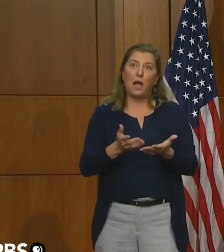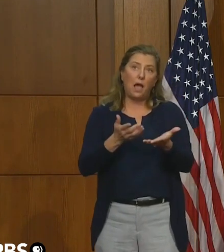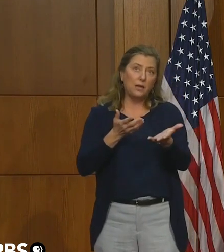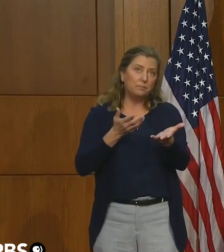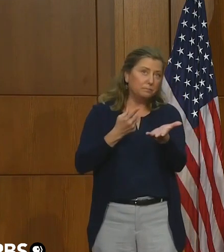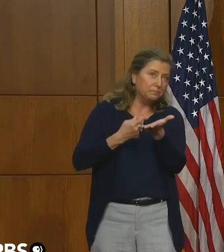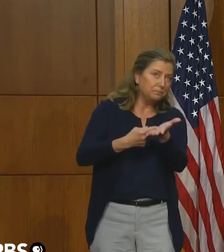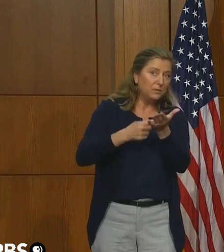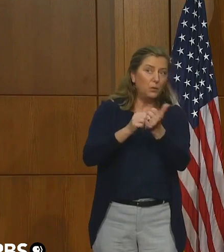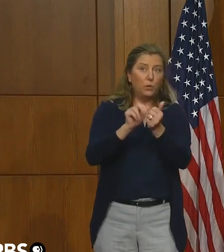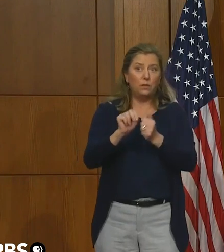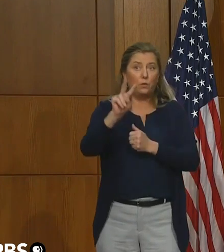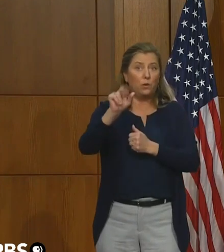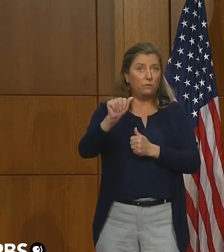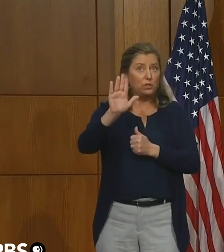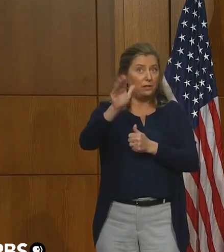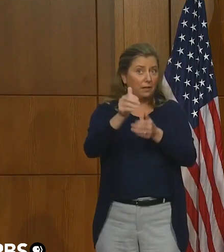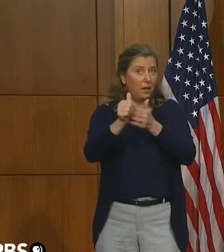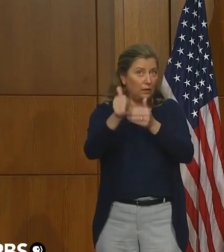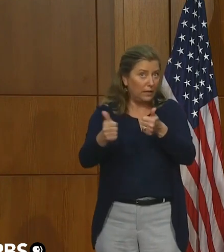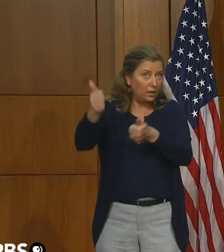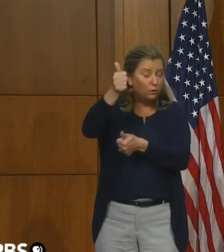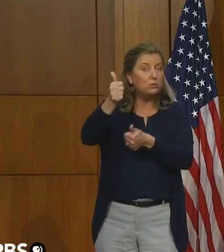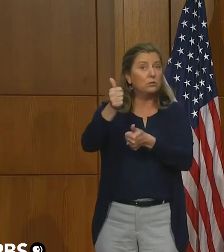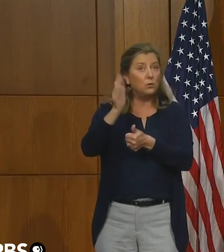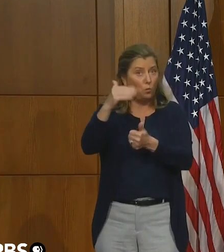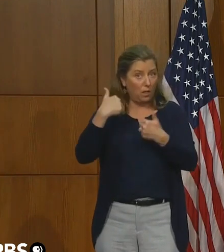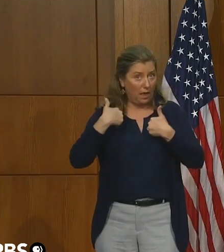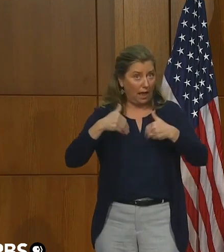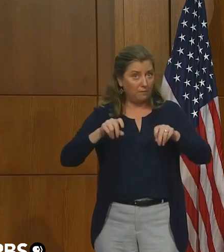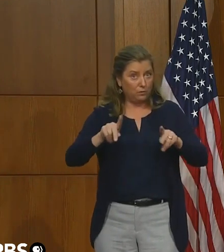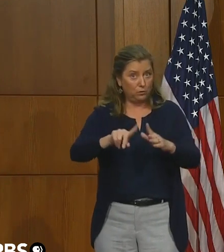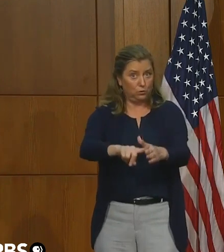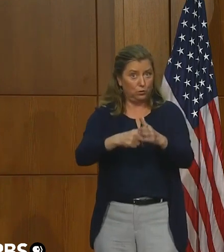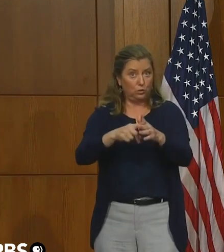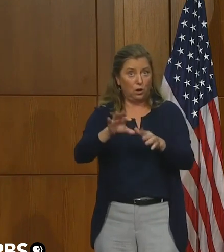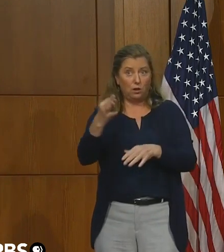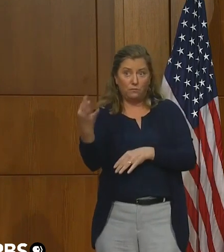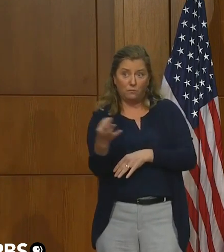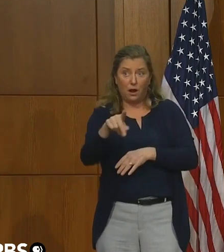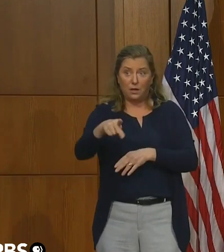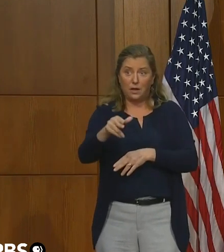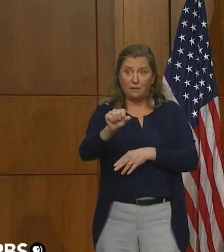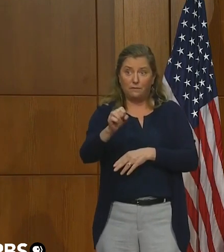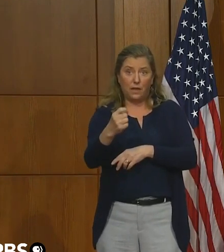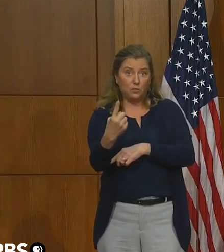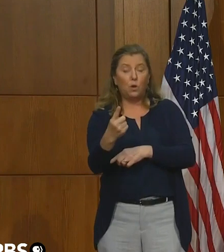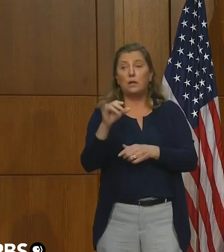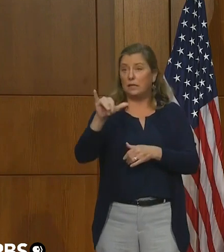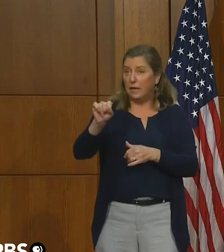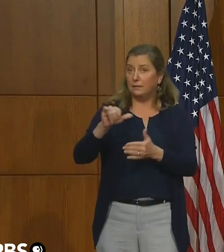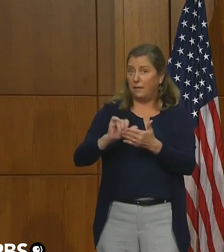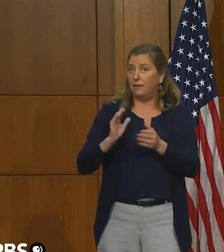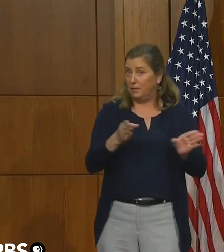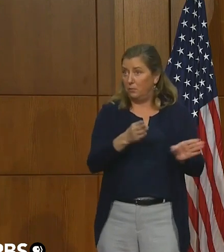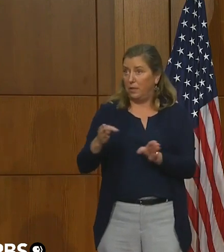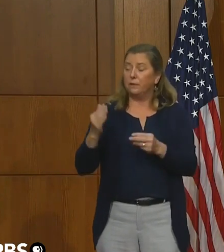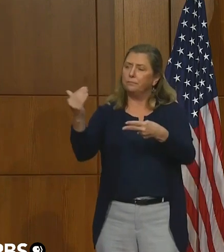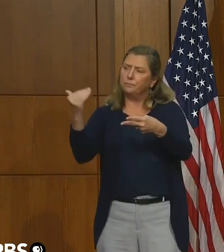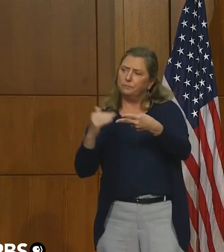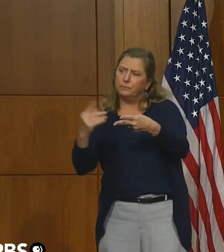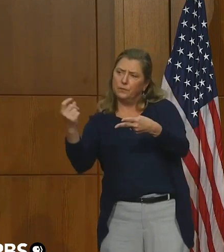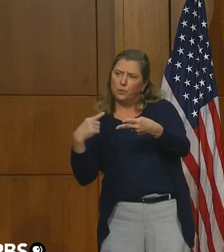Virginia leaders, are we planning to give them the opportunity to enter phase one on Friday? And yes, that's our plan. So next question.